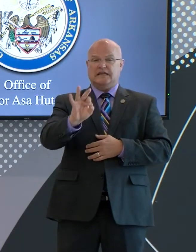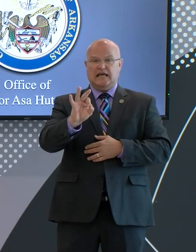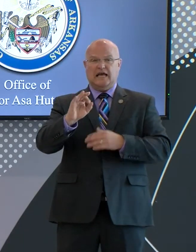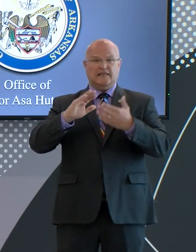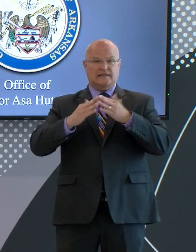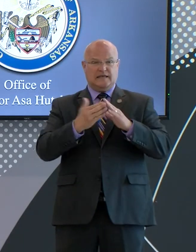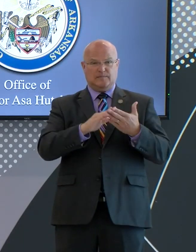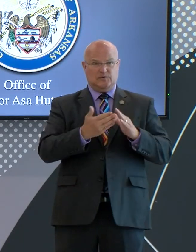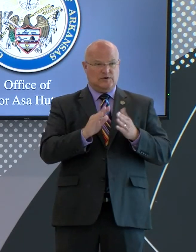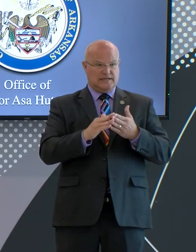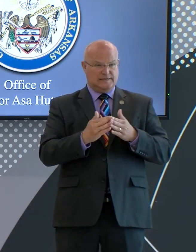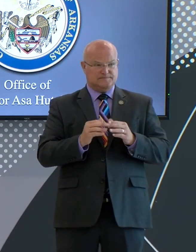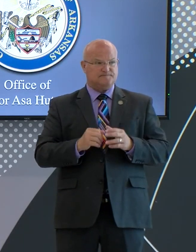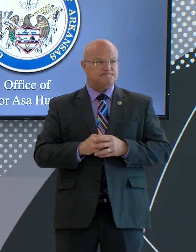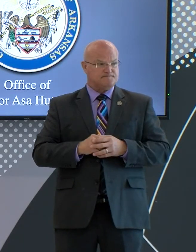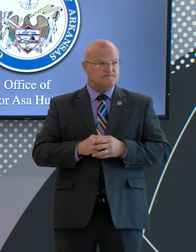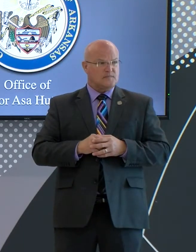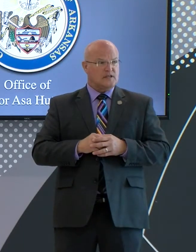are in the community.